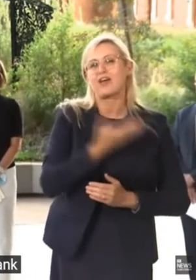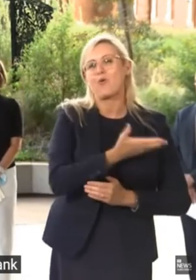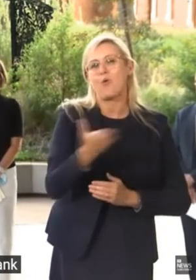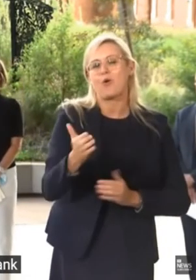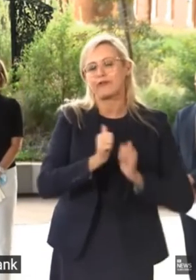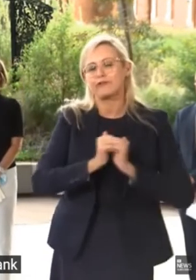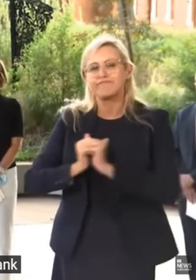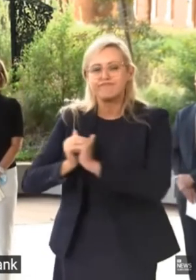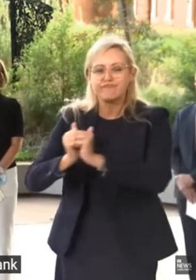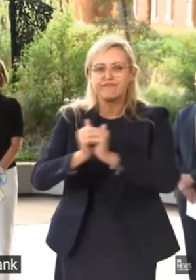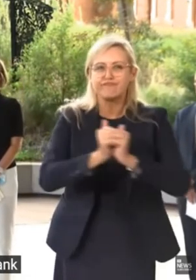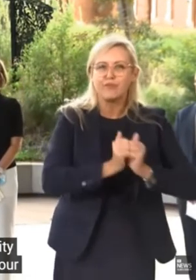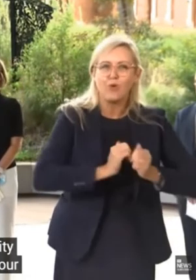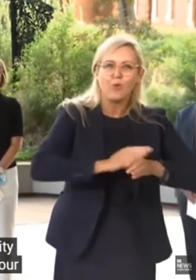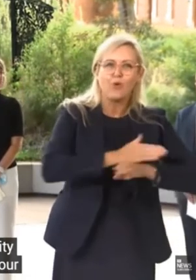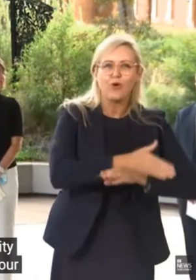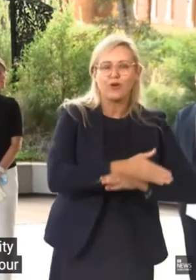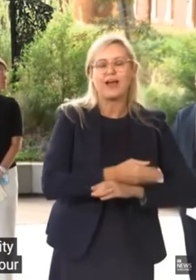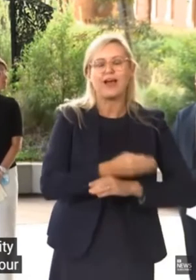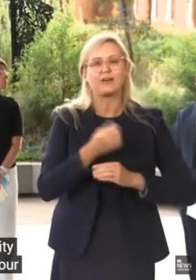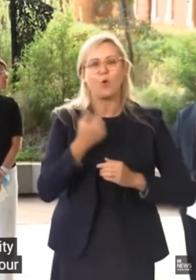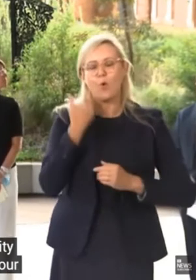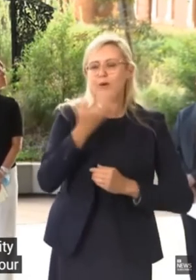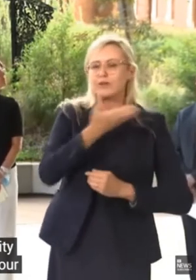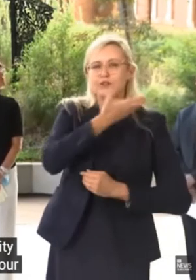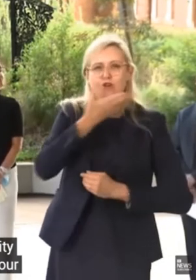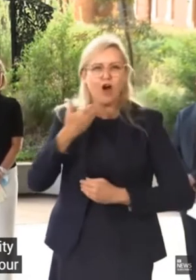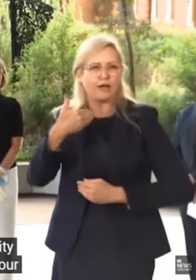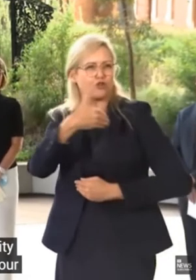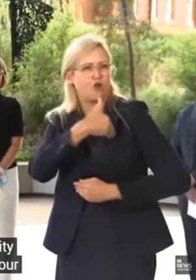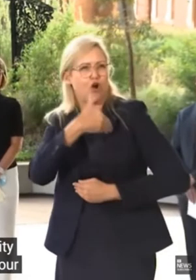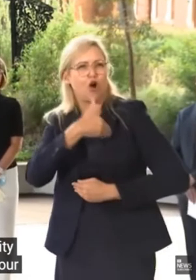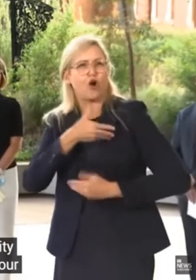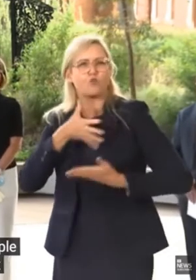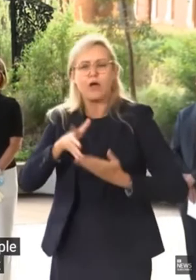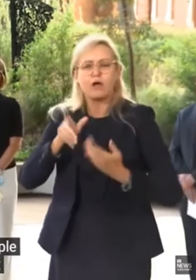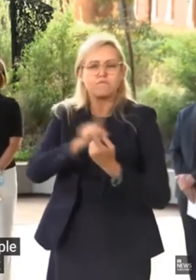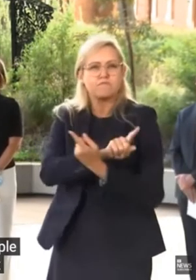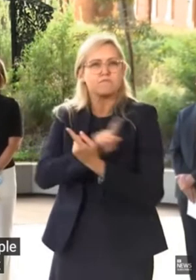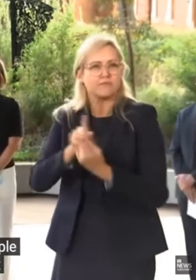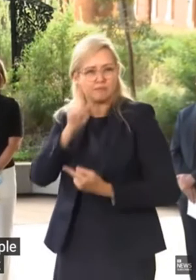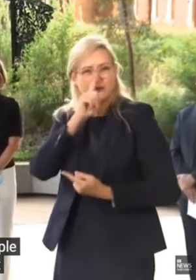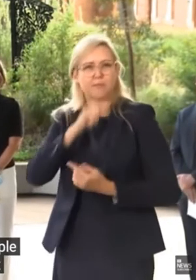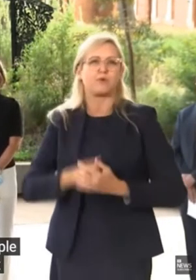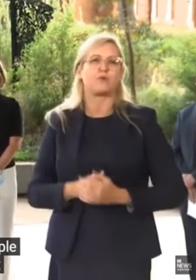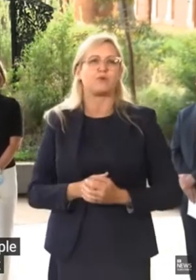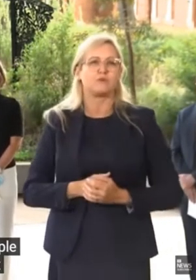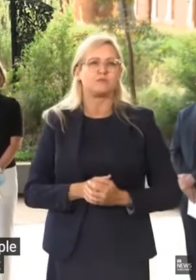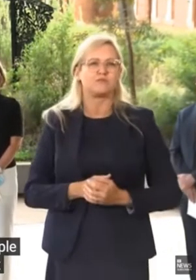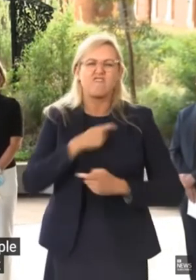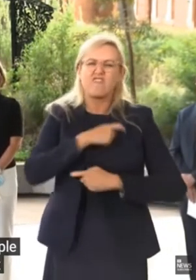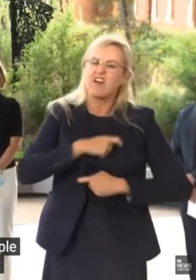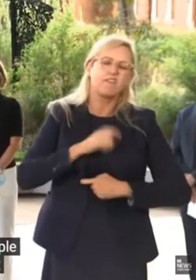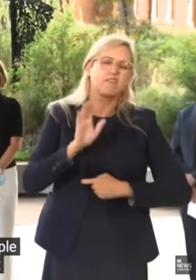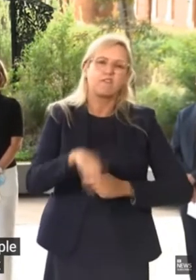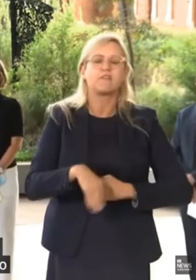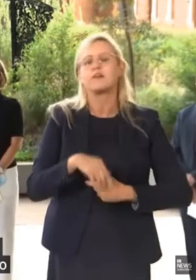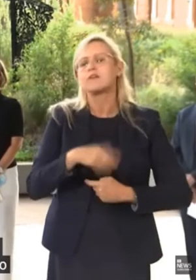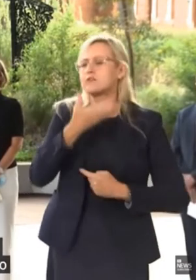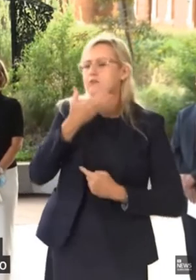right across our state, continuing to treat people with kindness and respect. These are enduring values, particularly as we come into Australia